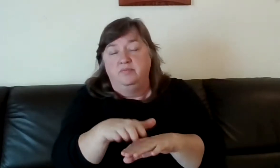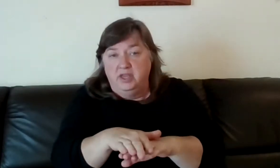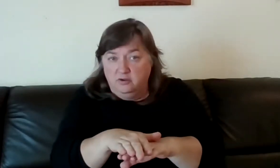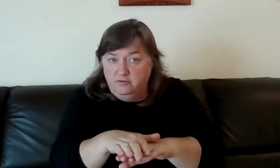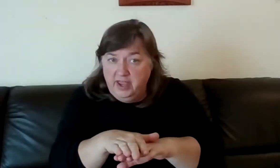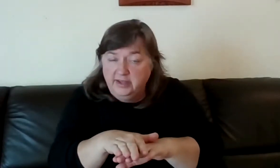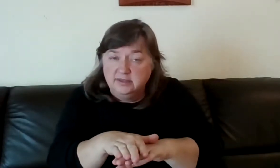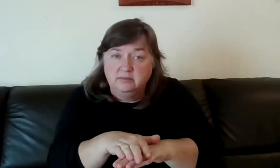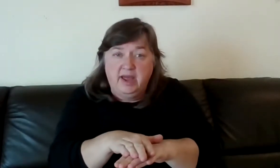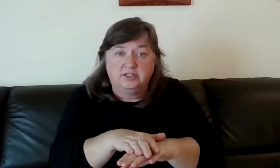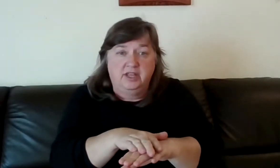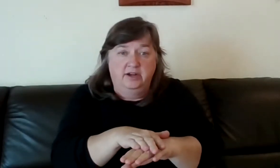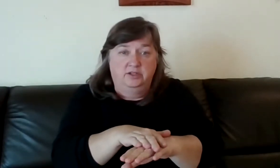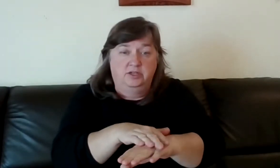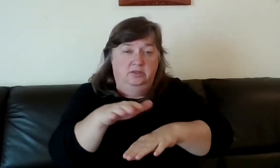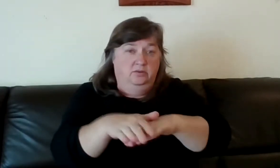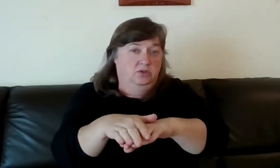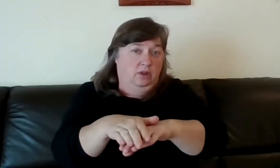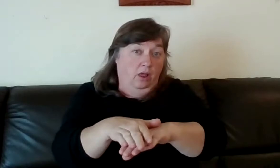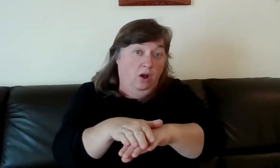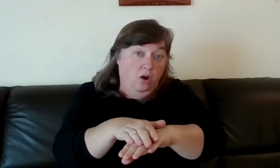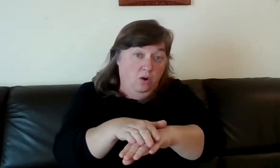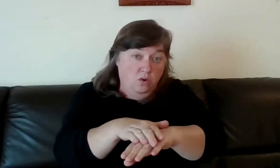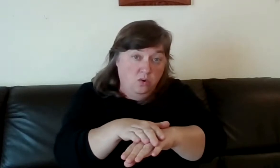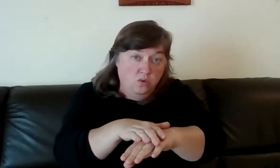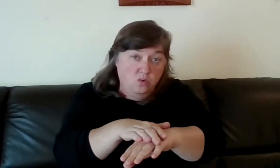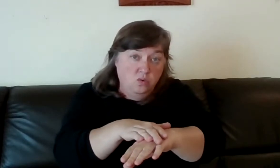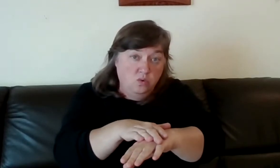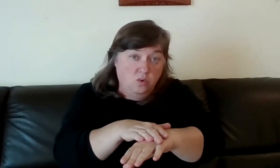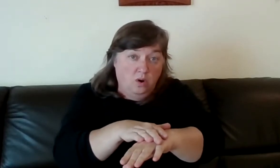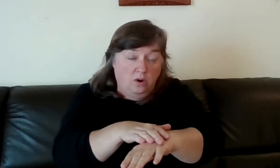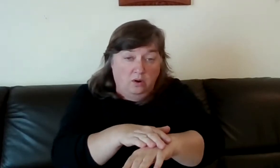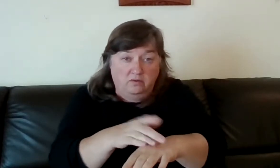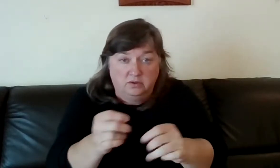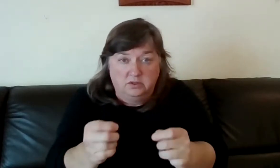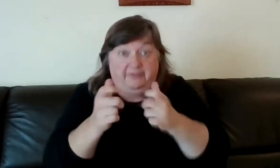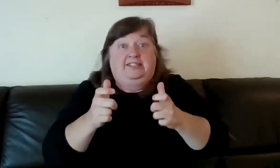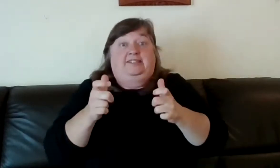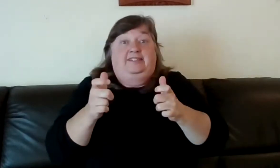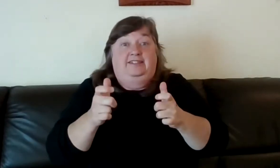Make your face match the energy, so slow versus fast.